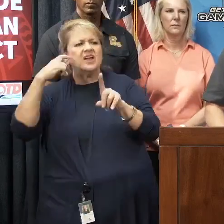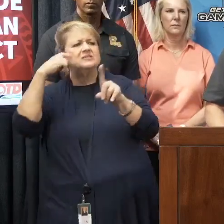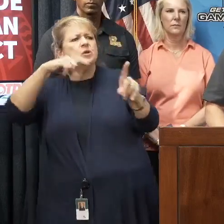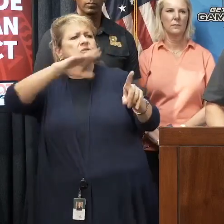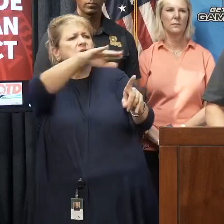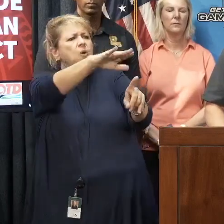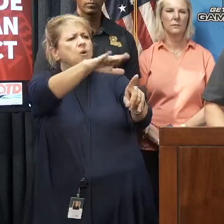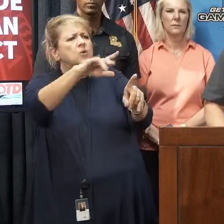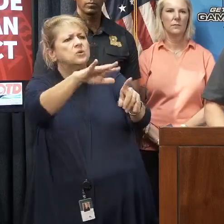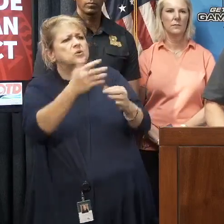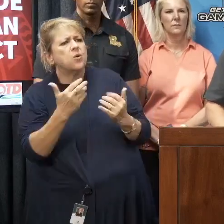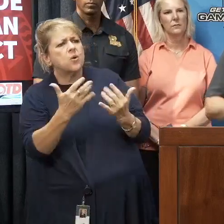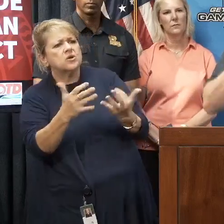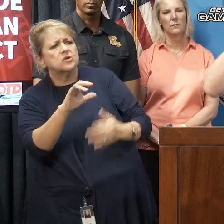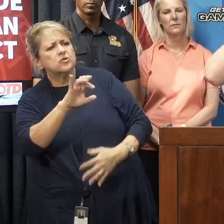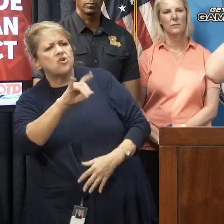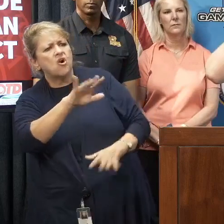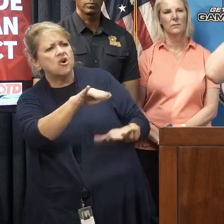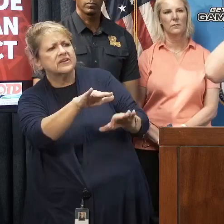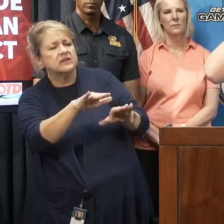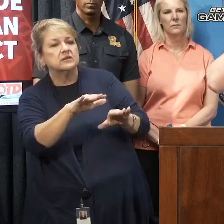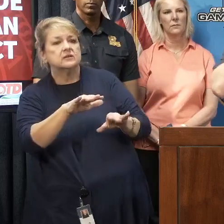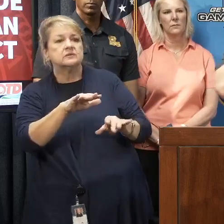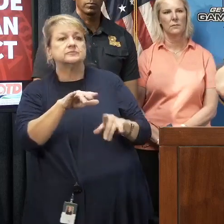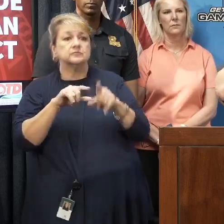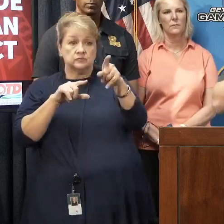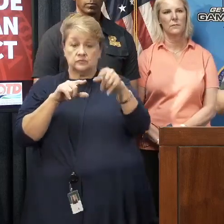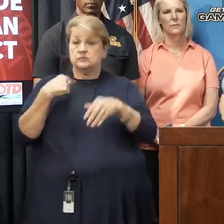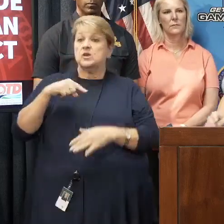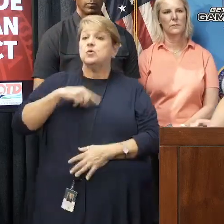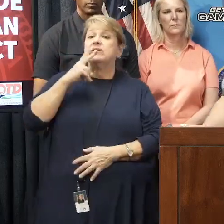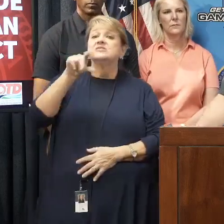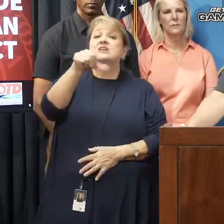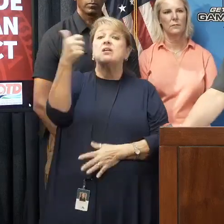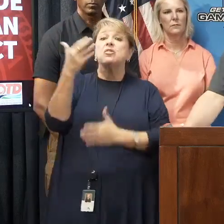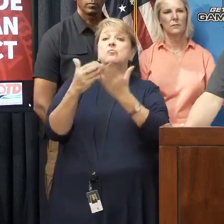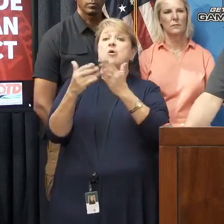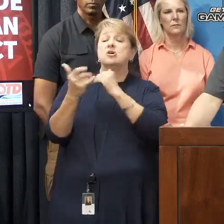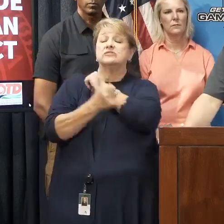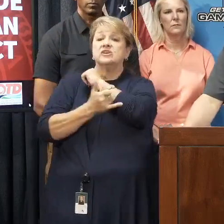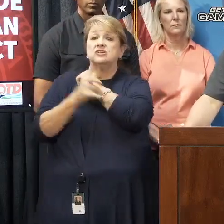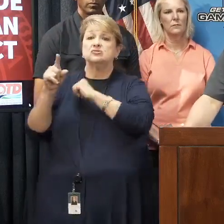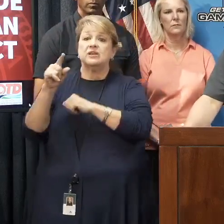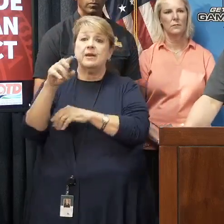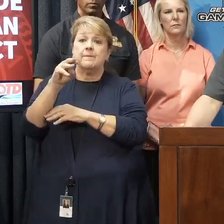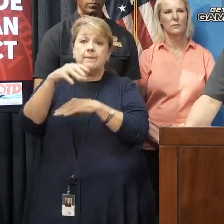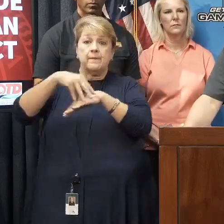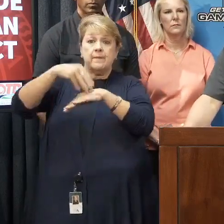it very quickly. So we've seen in other parts of the country and even in Maui where the electric grid and the